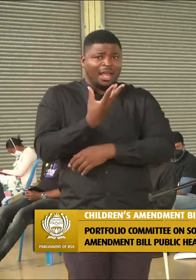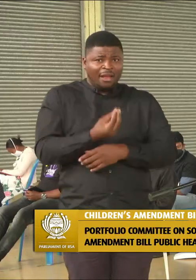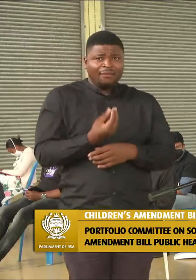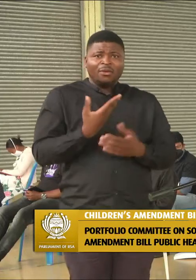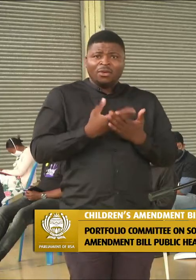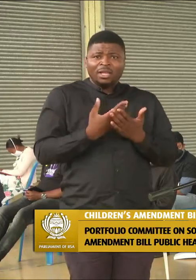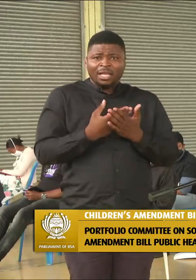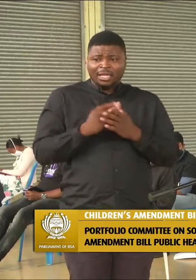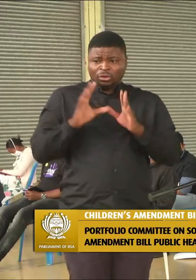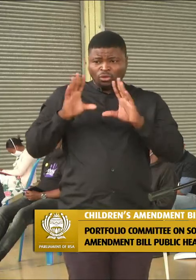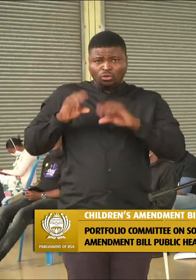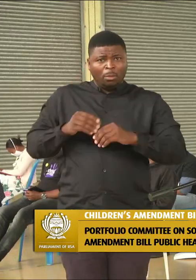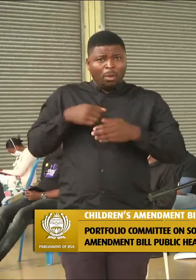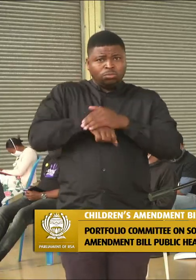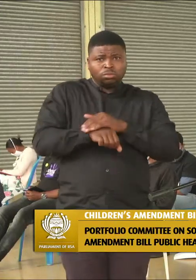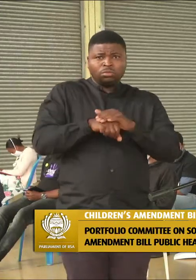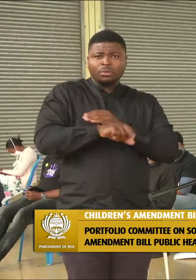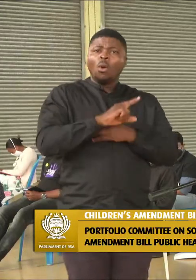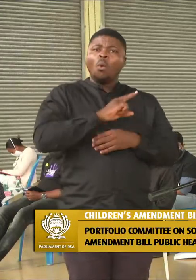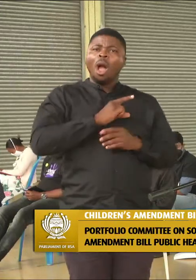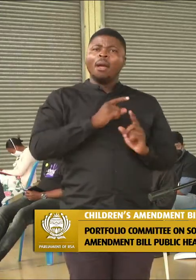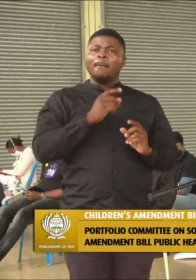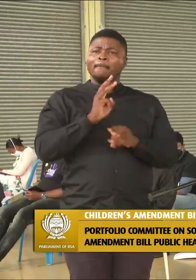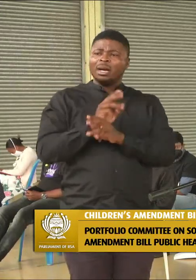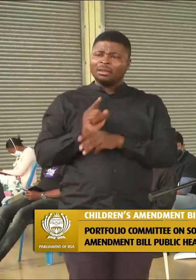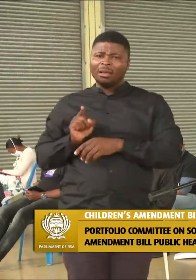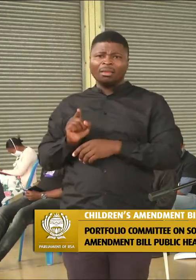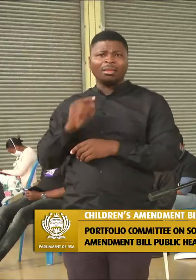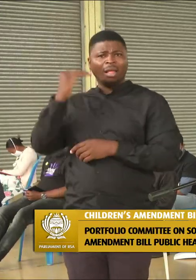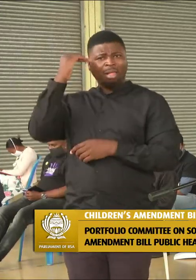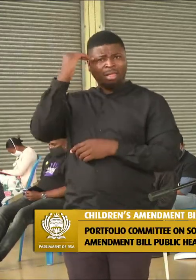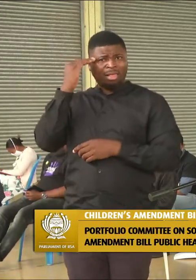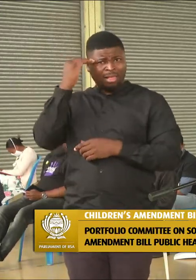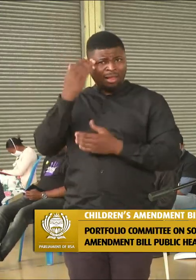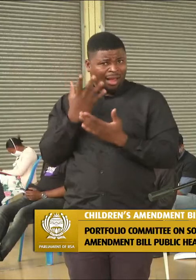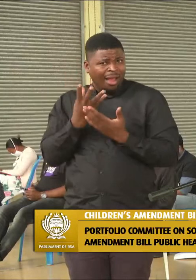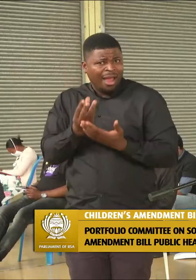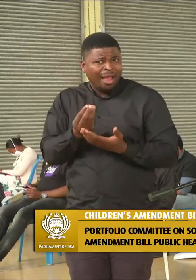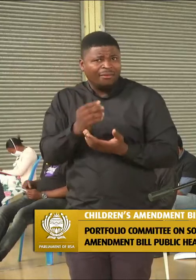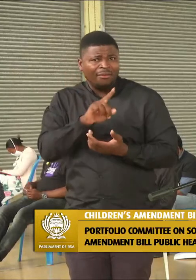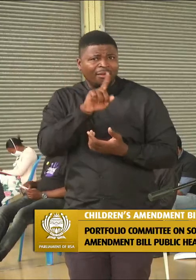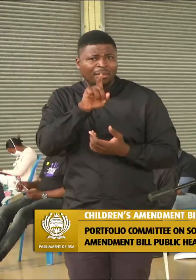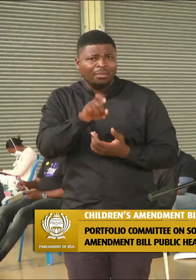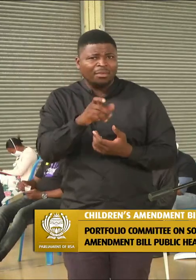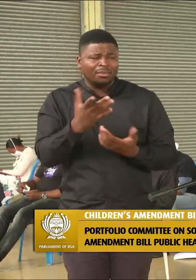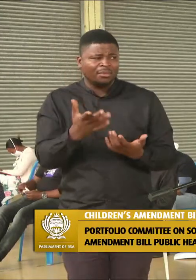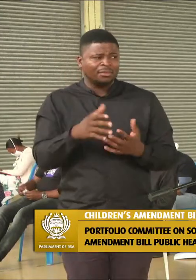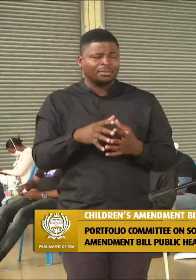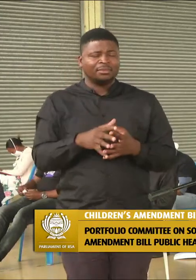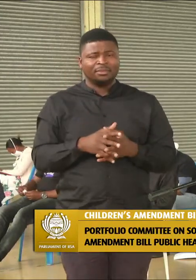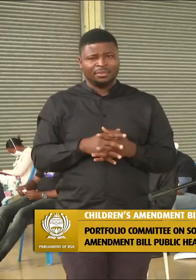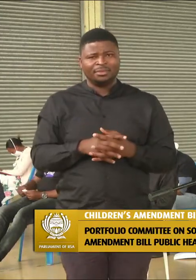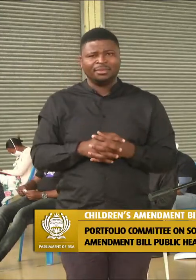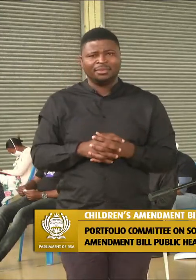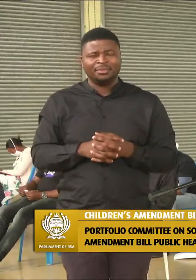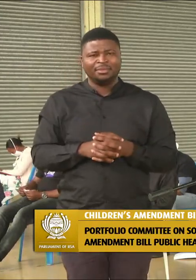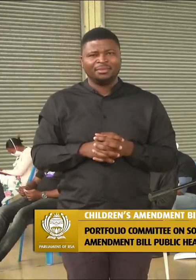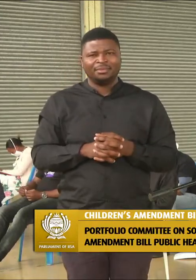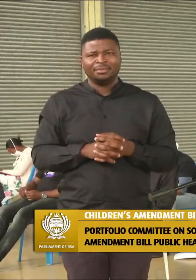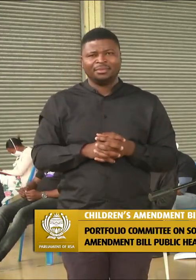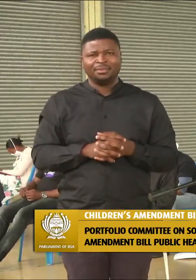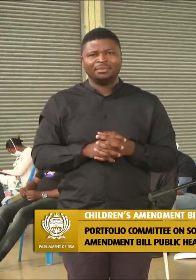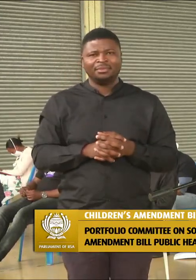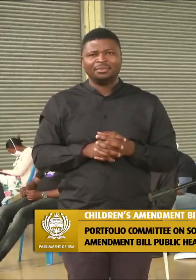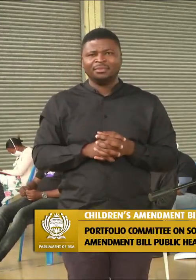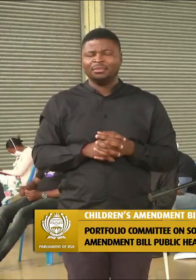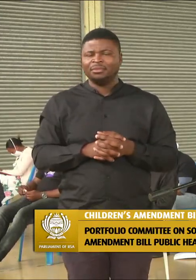give birth? Ngengaba ne challenge case kanjalo la khona uthola ukuthi umzali ulezalile akaphilile